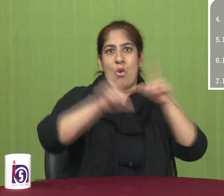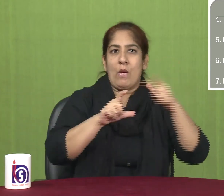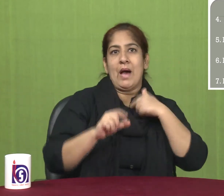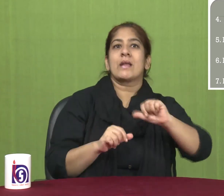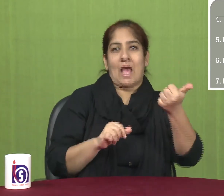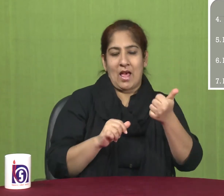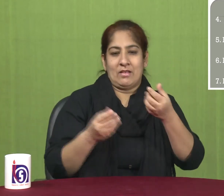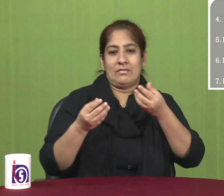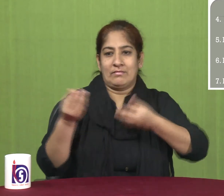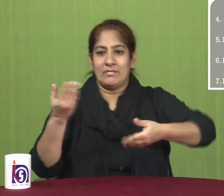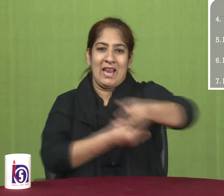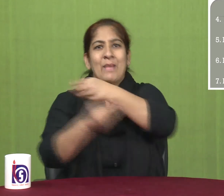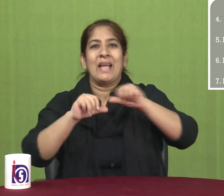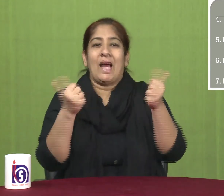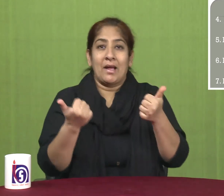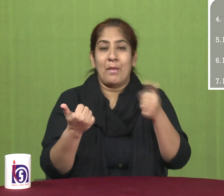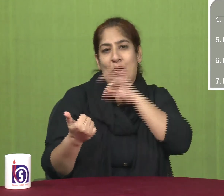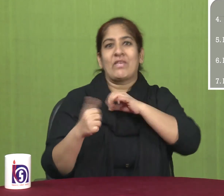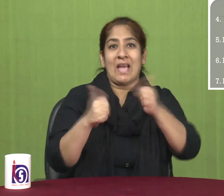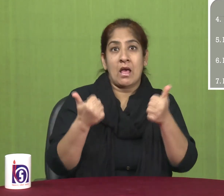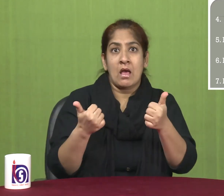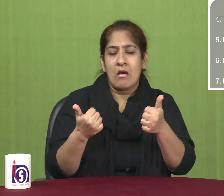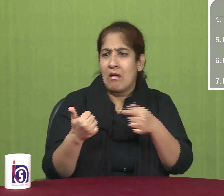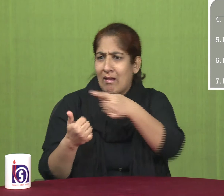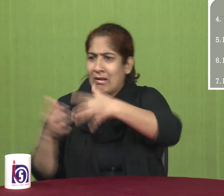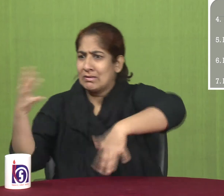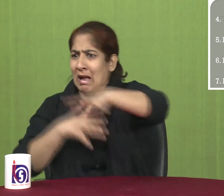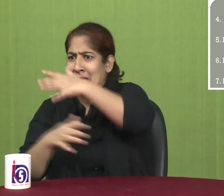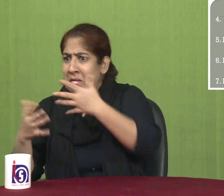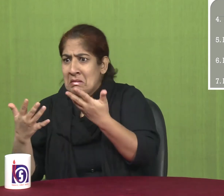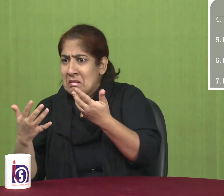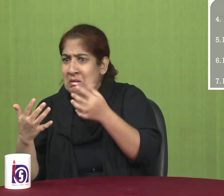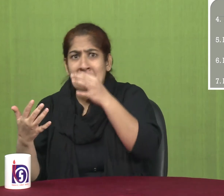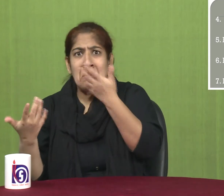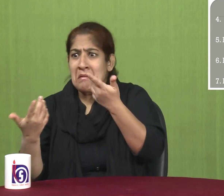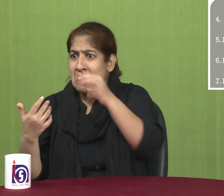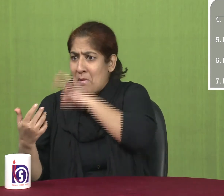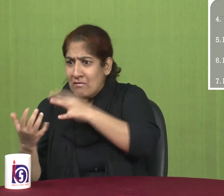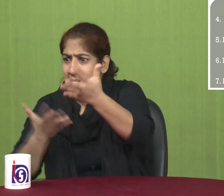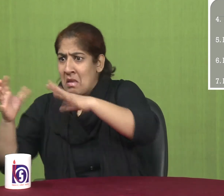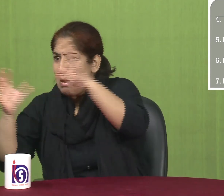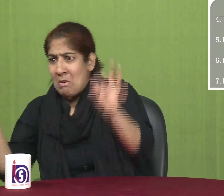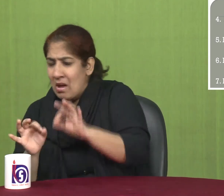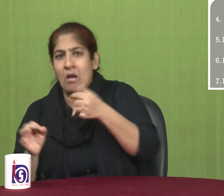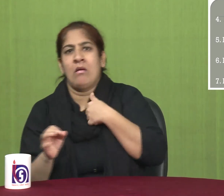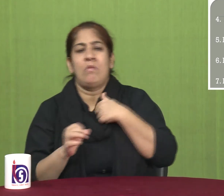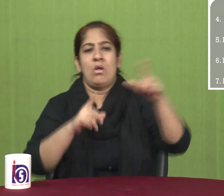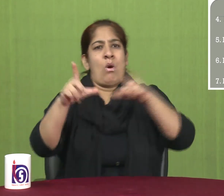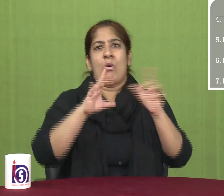there, then we can take loan. And if we see that the profit is low and there is no profit, then